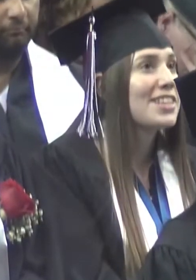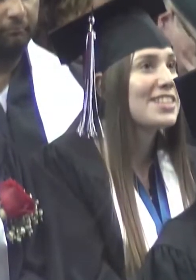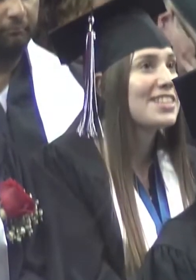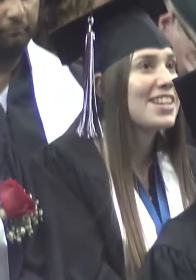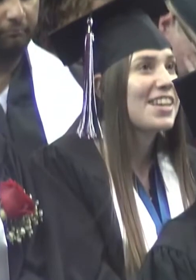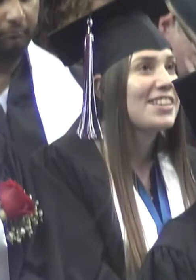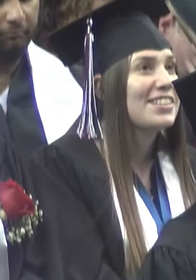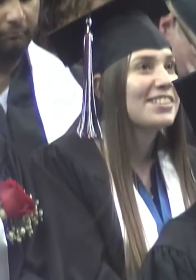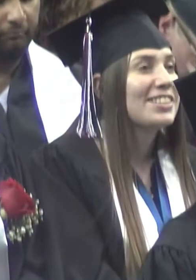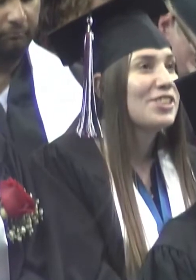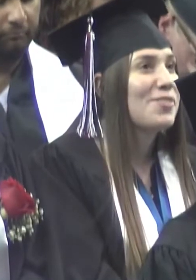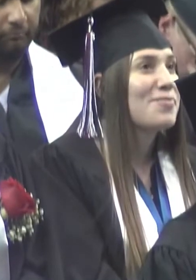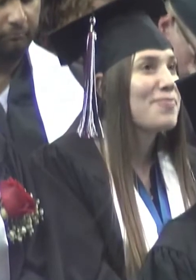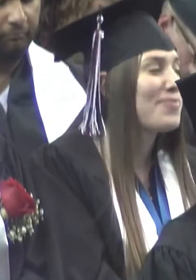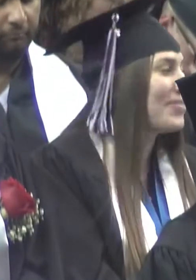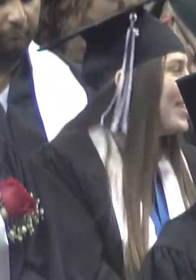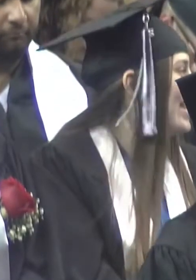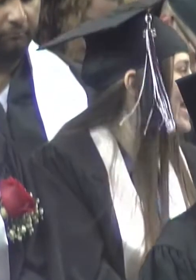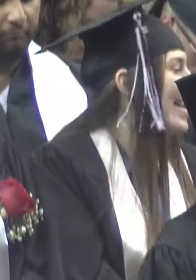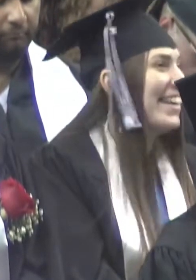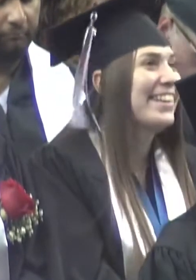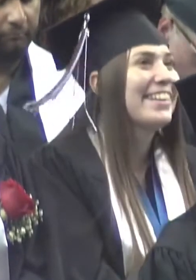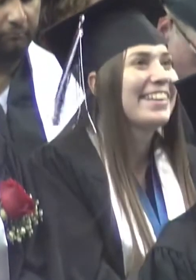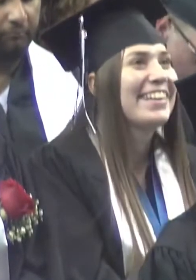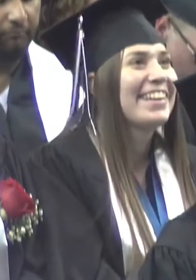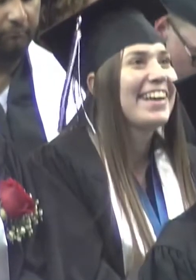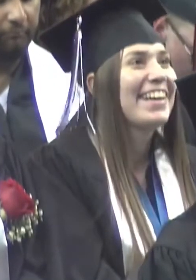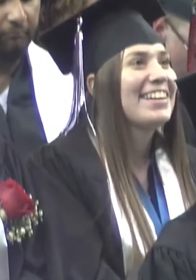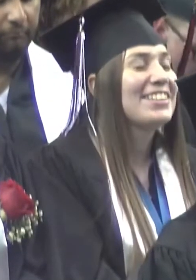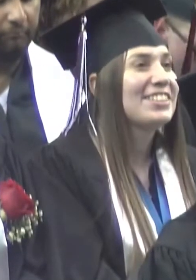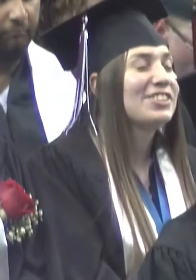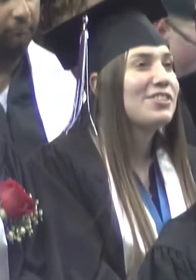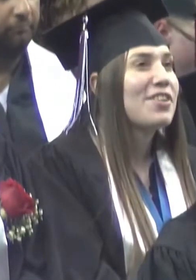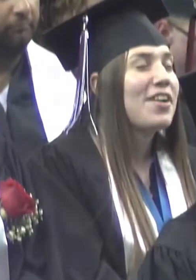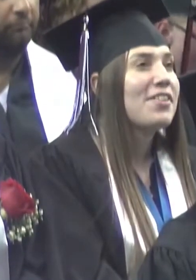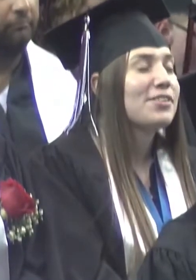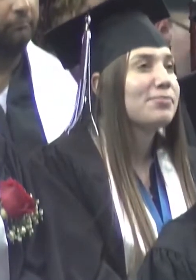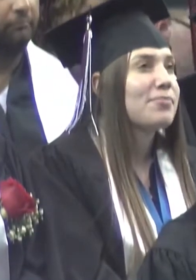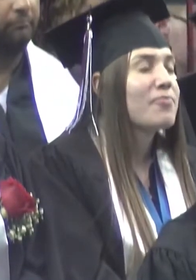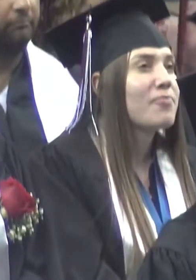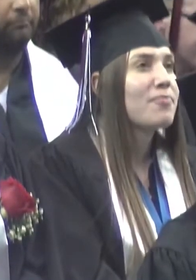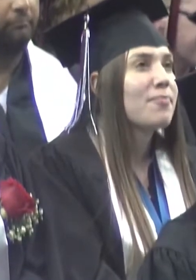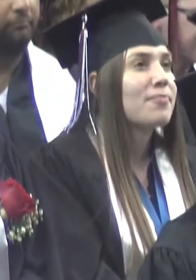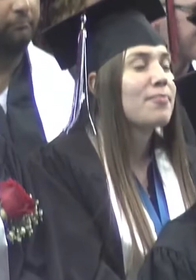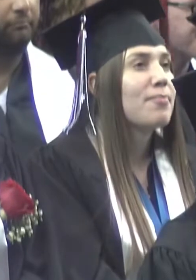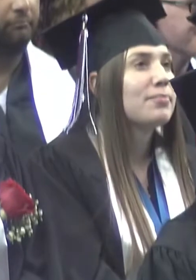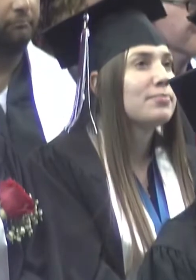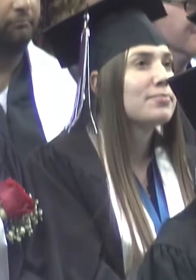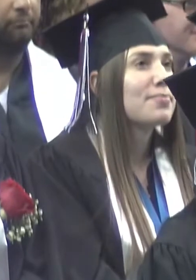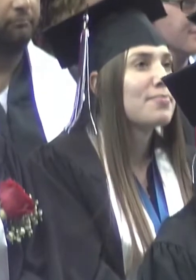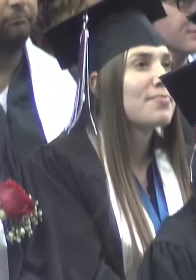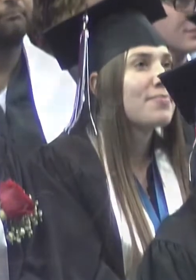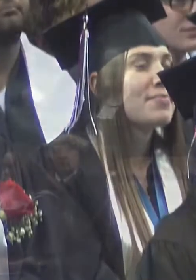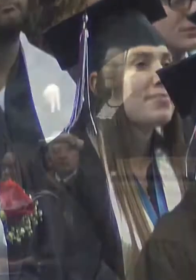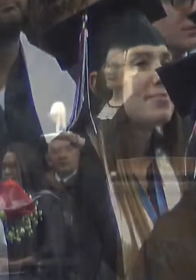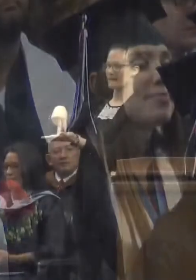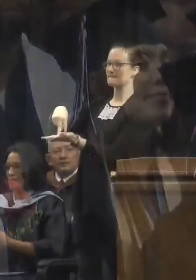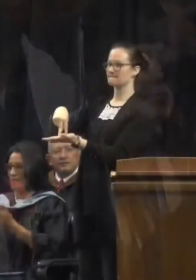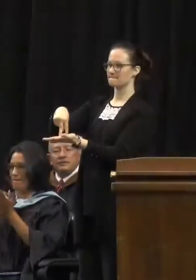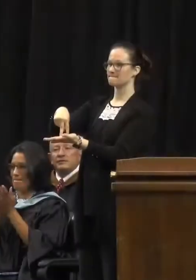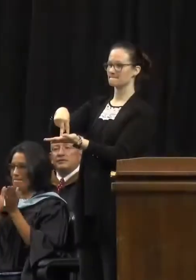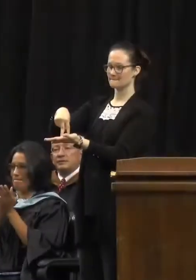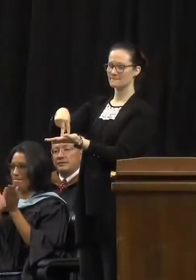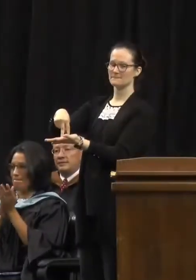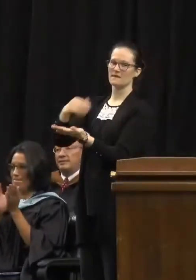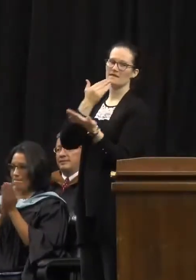laboratories or clinicals or other work-based settings. DACC faculty and staff, please stand. Graduates, let's thank them again for